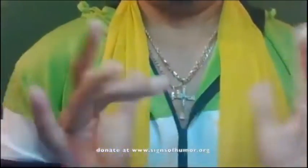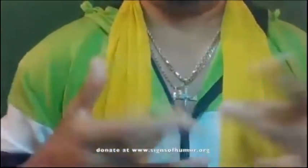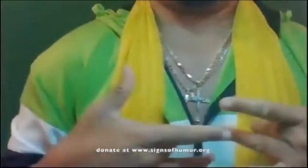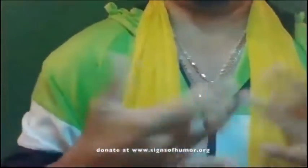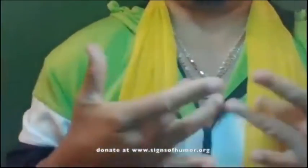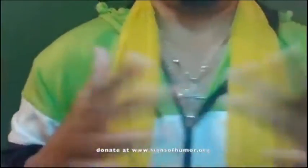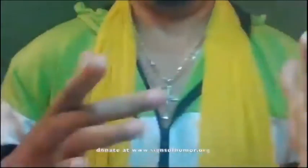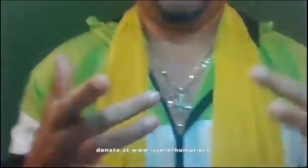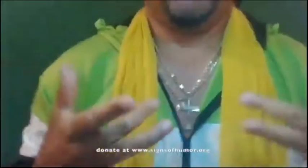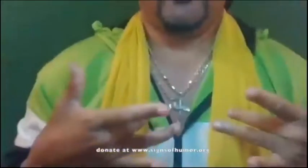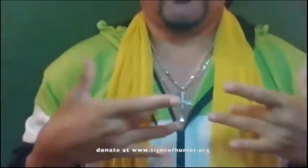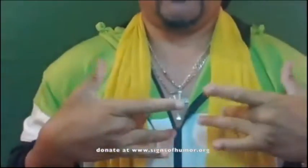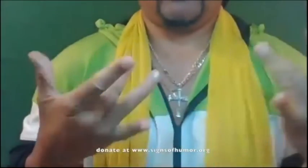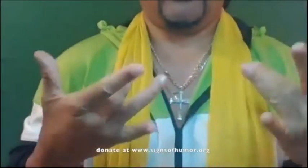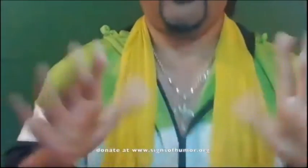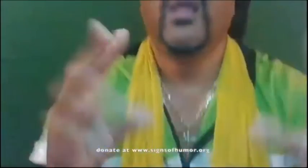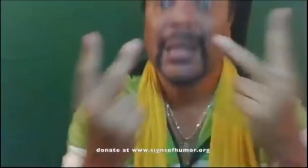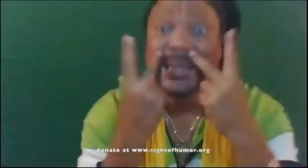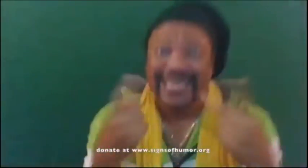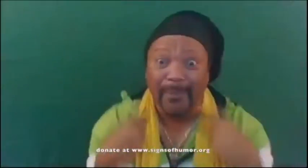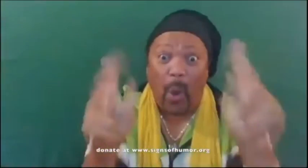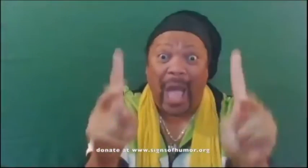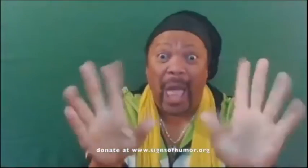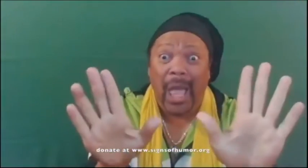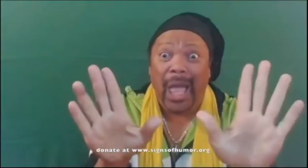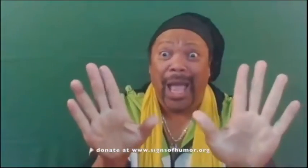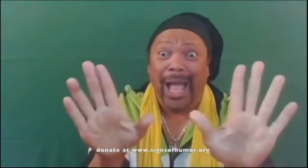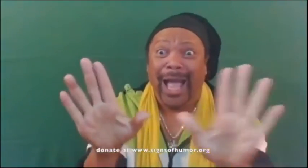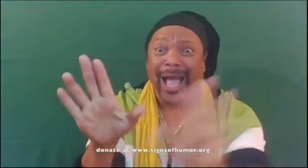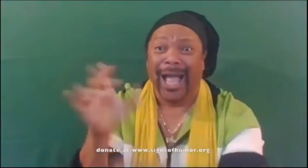at them. All in their technical parameter space.